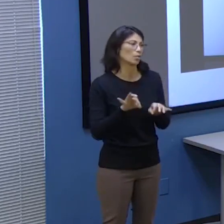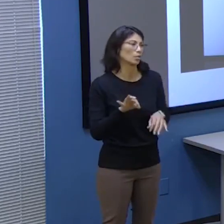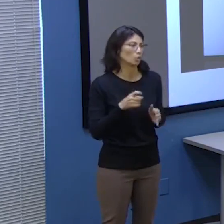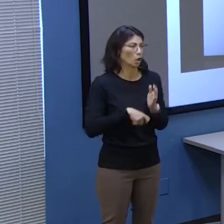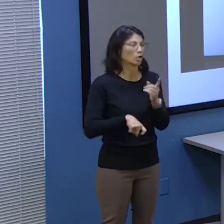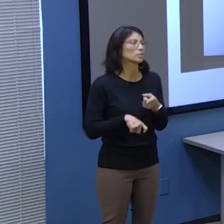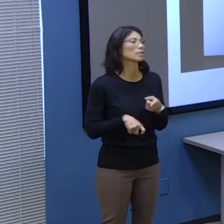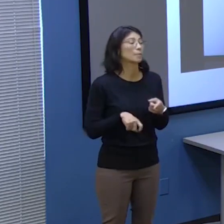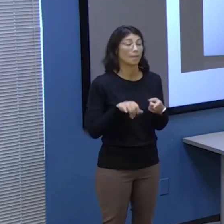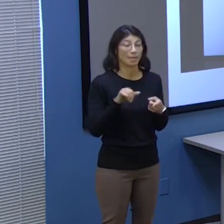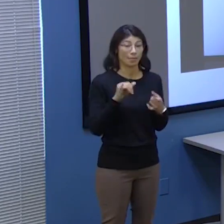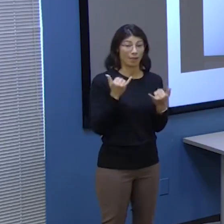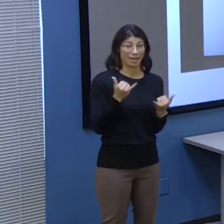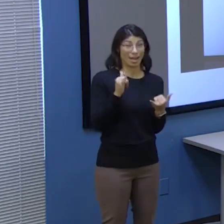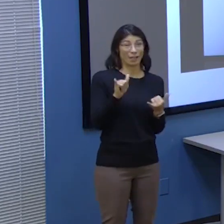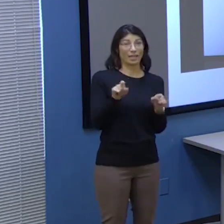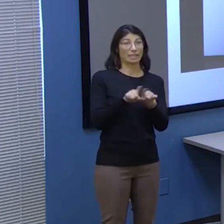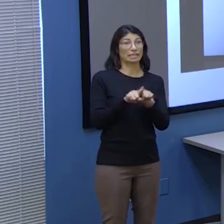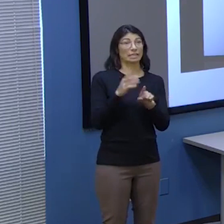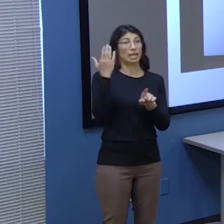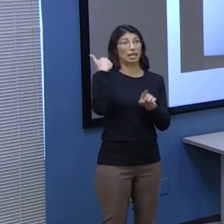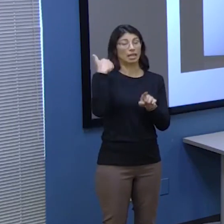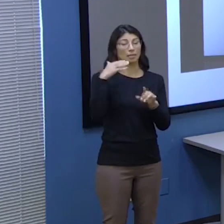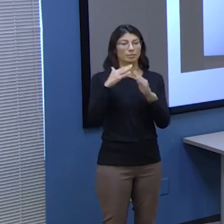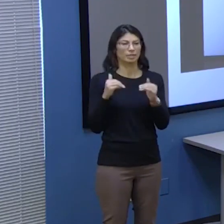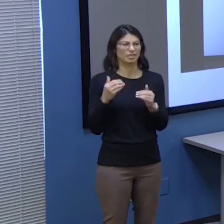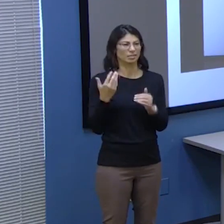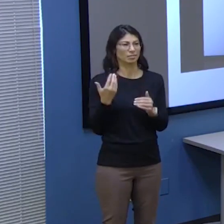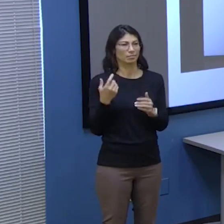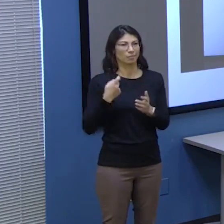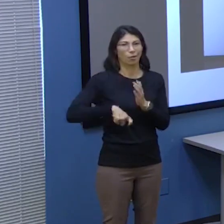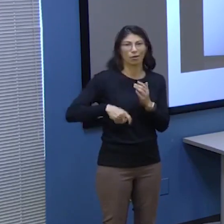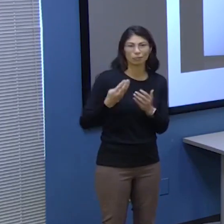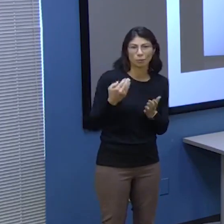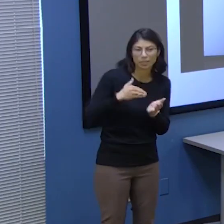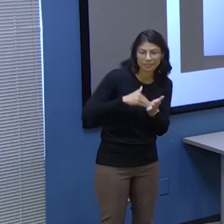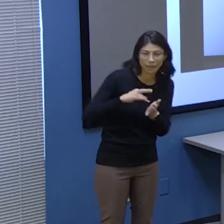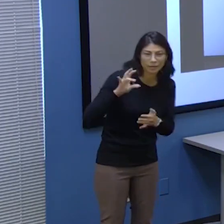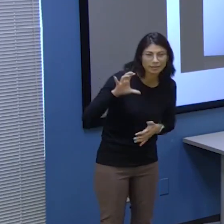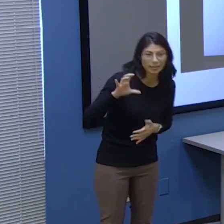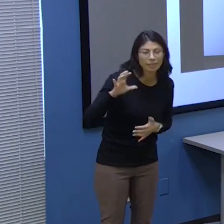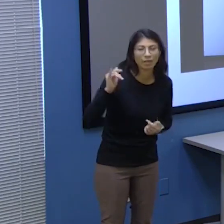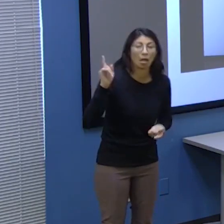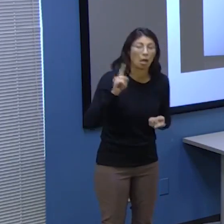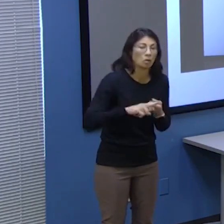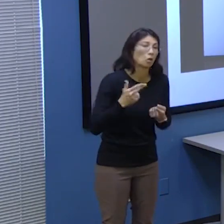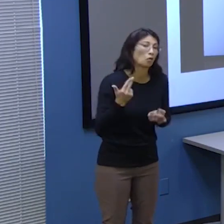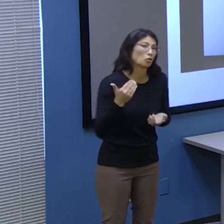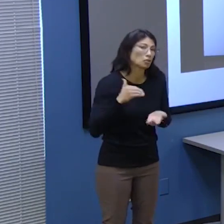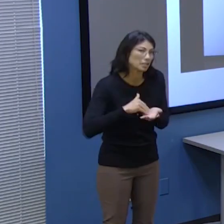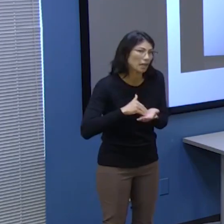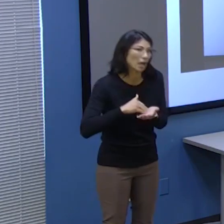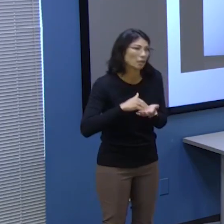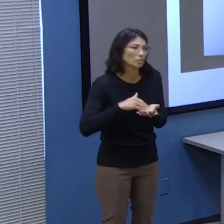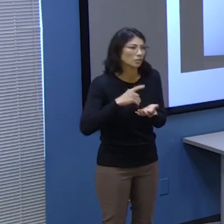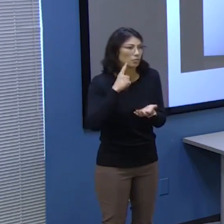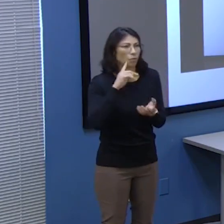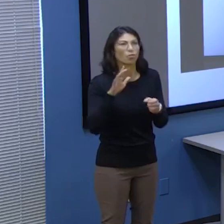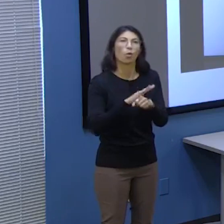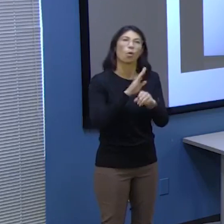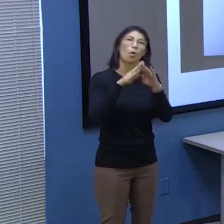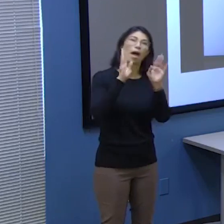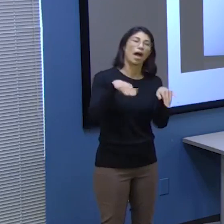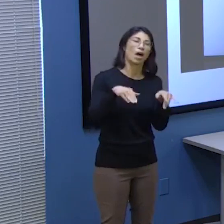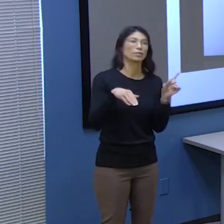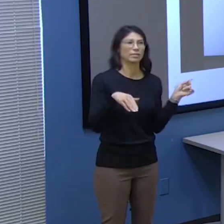same system was like $14,700. Came down to $13,700 for a whole house, and this will be